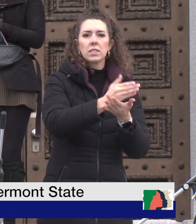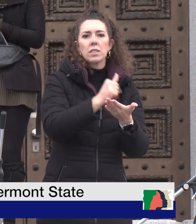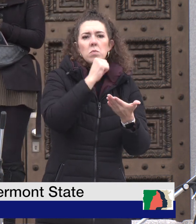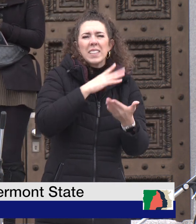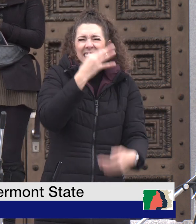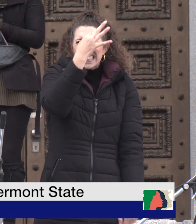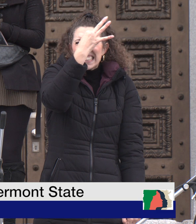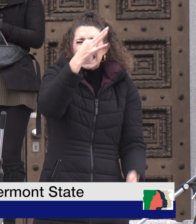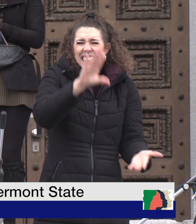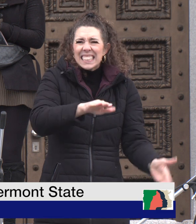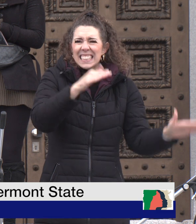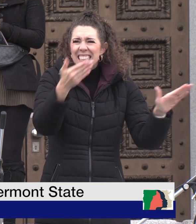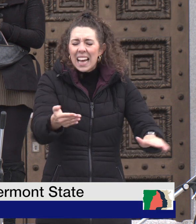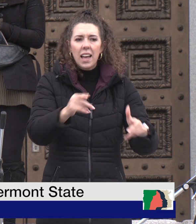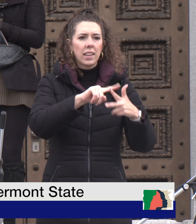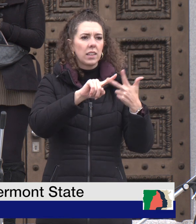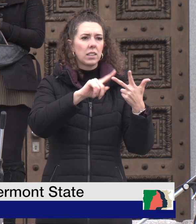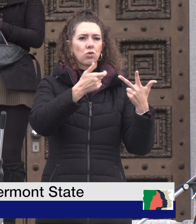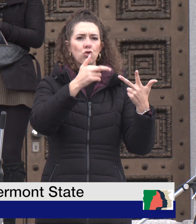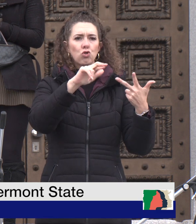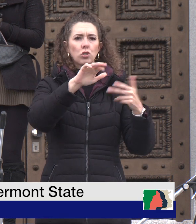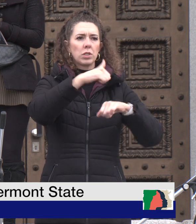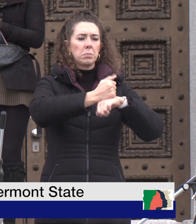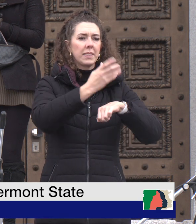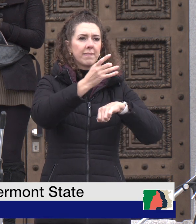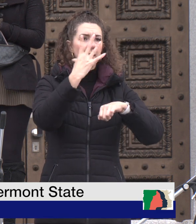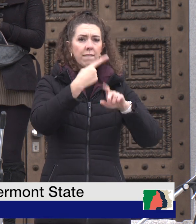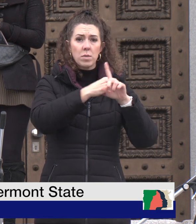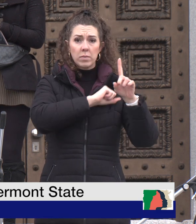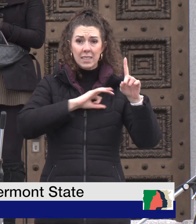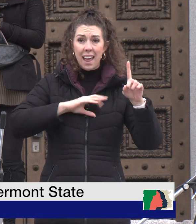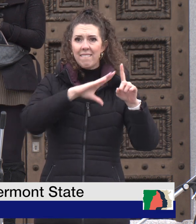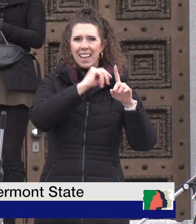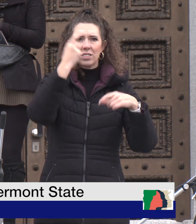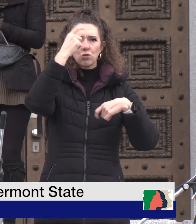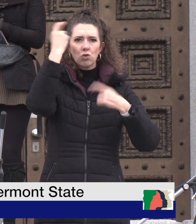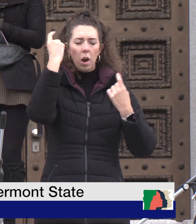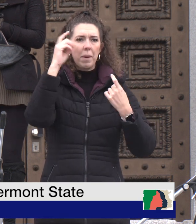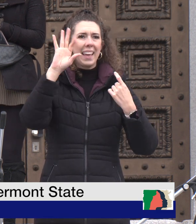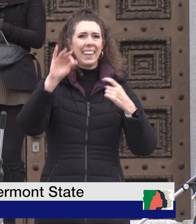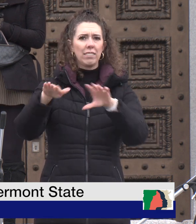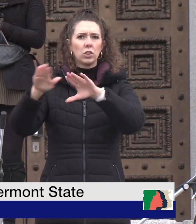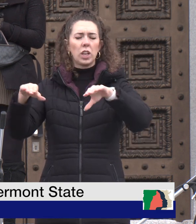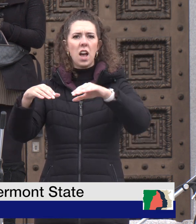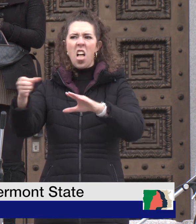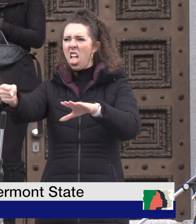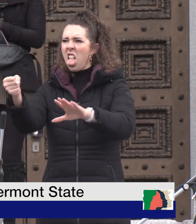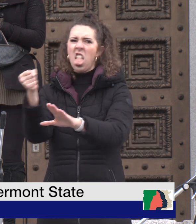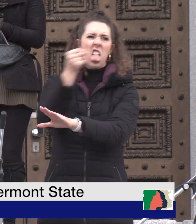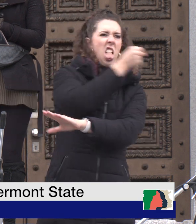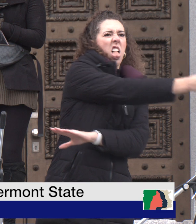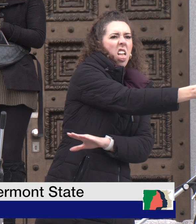die, gender-based violence from staff, and the inherent trauma of being separated from their children and families.